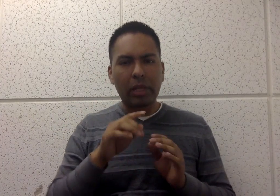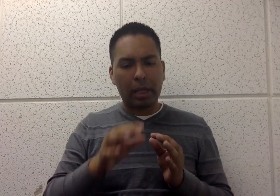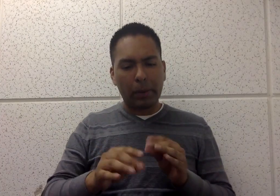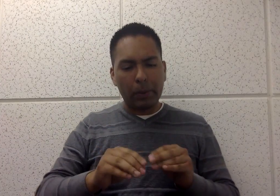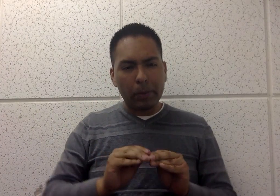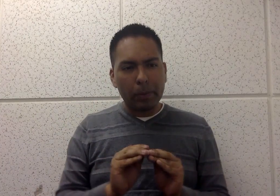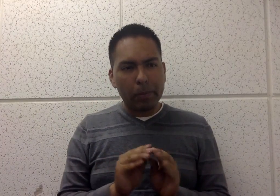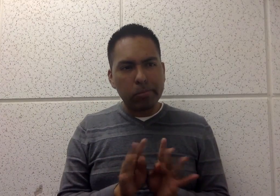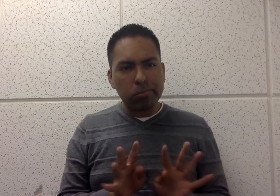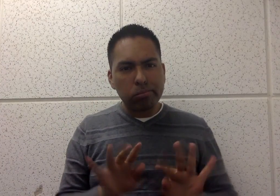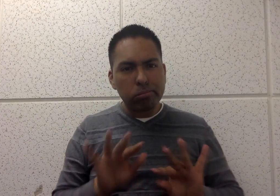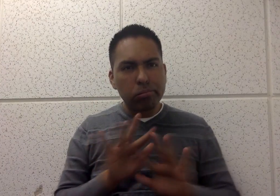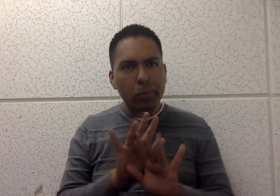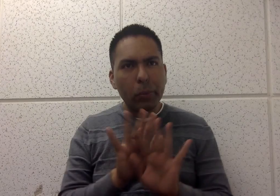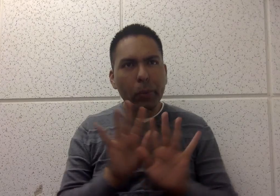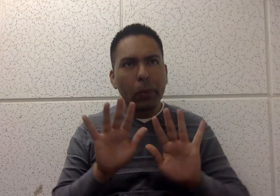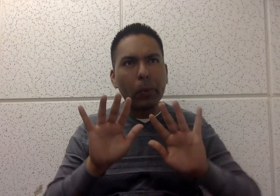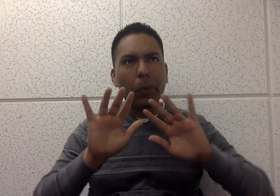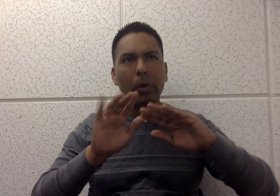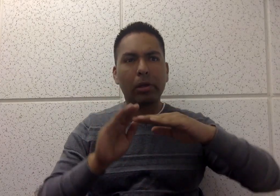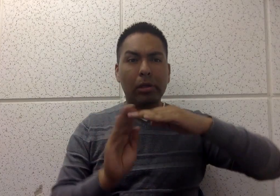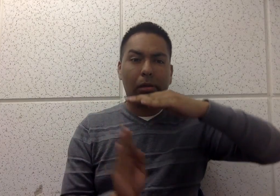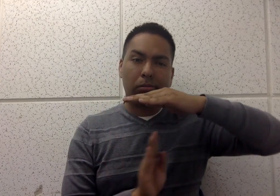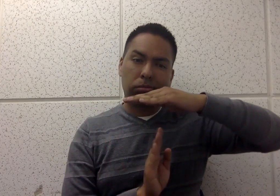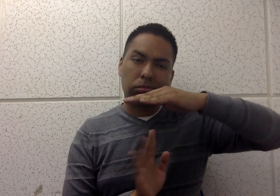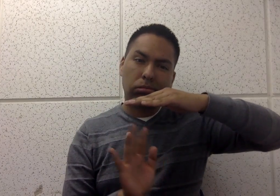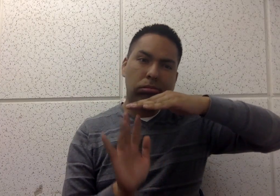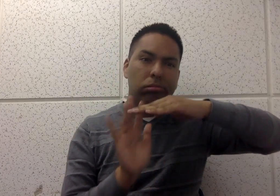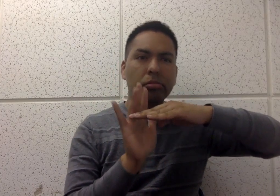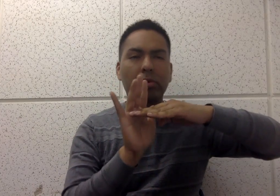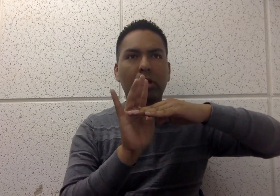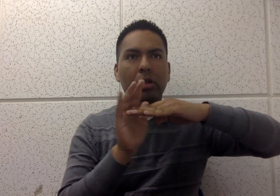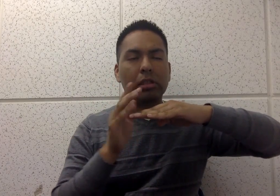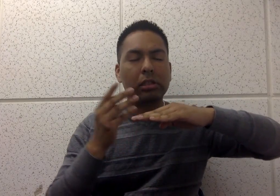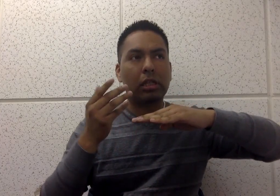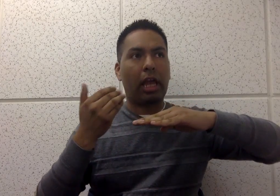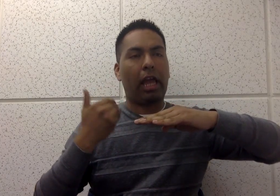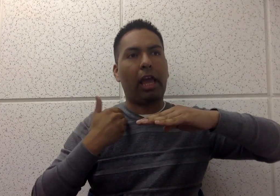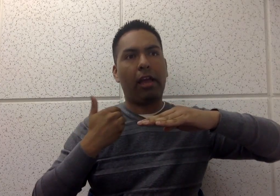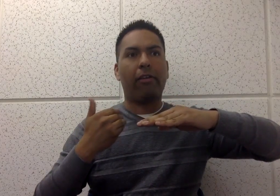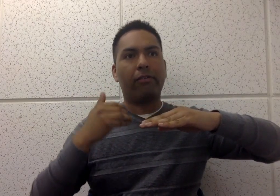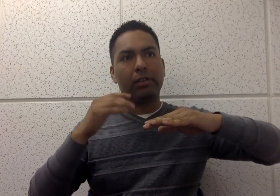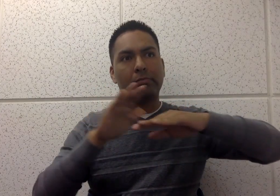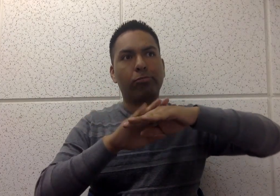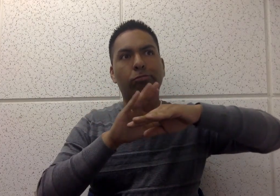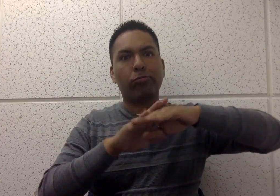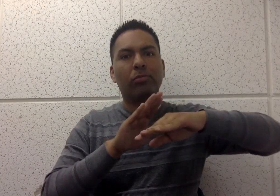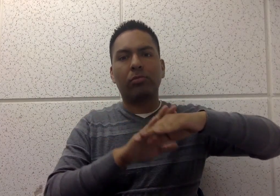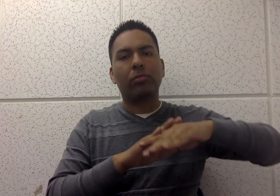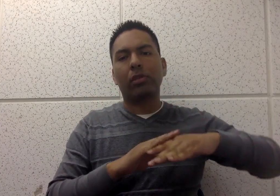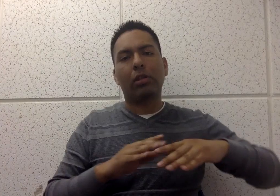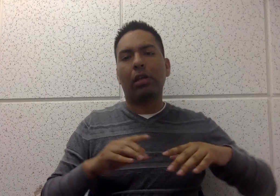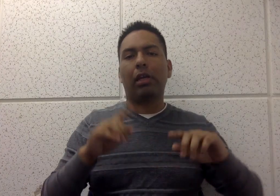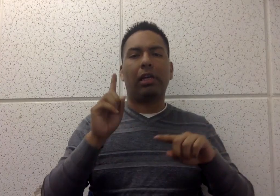to do, there is no way that such messages could make it in time to see the shifts in the allocation of workers that we actually